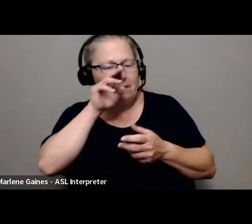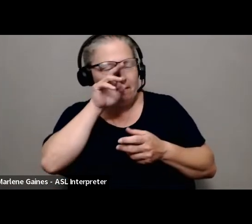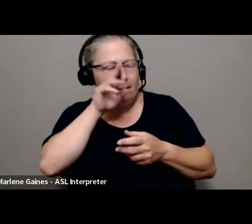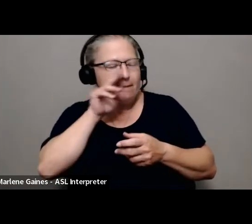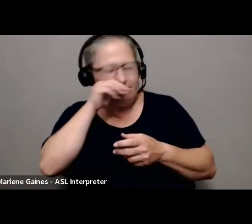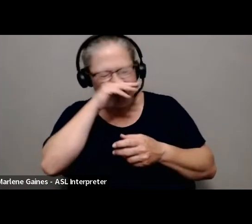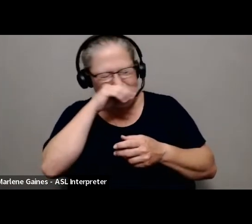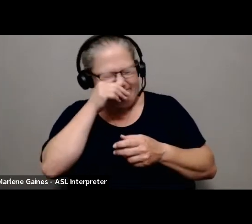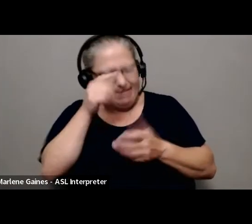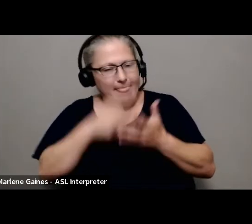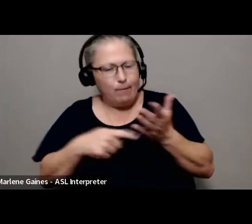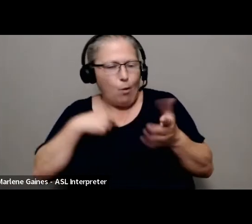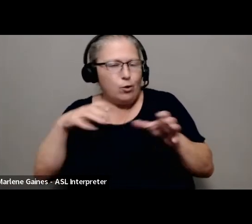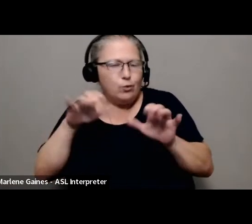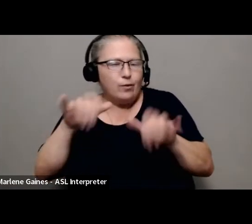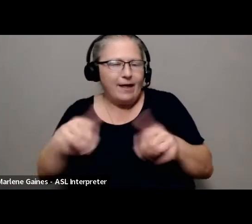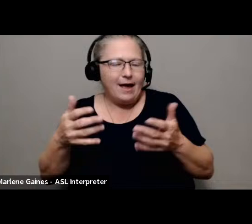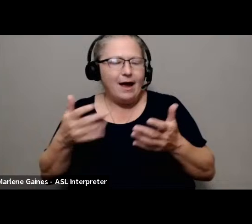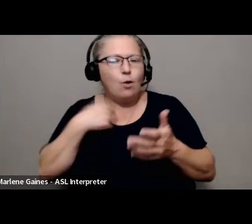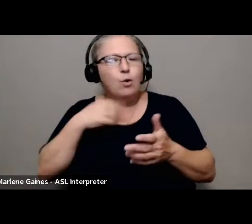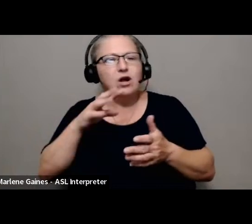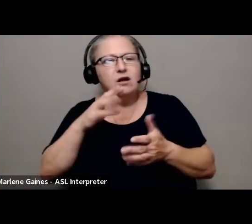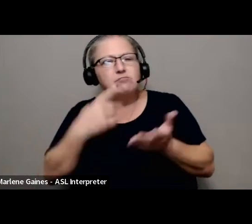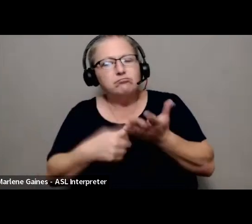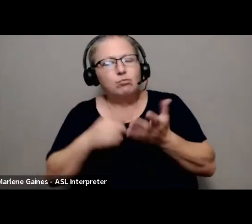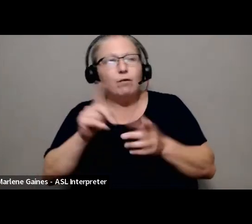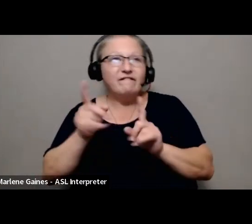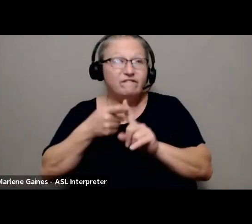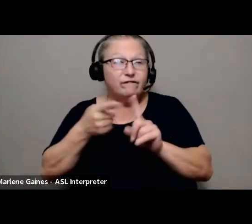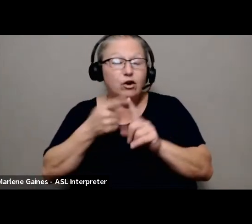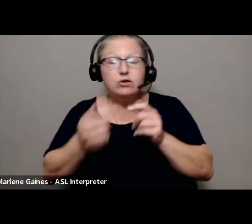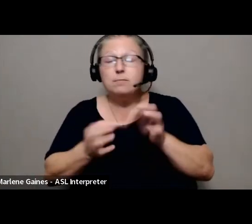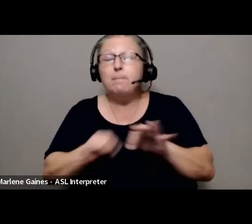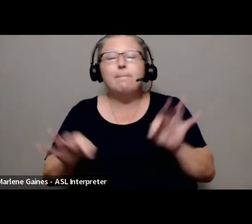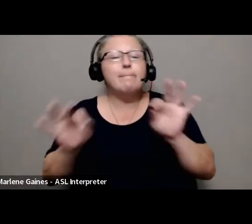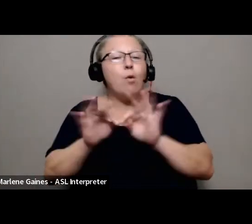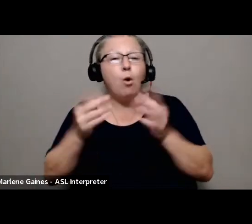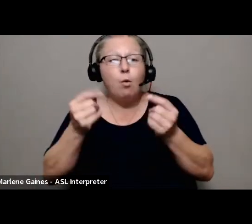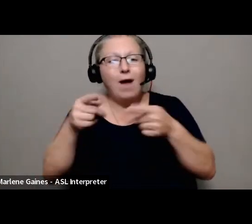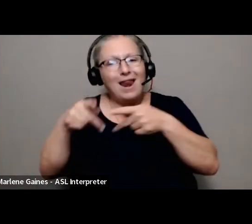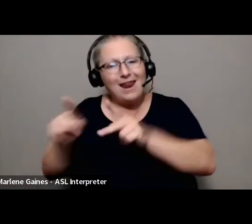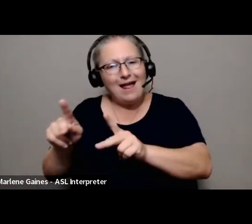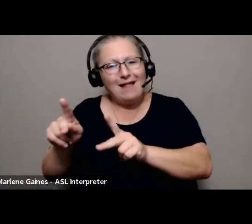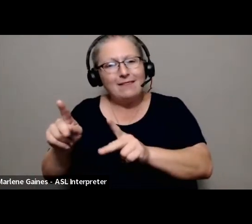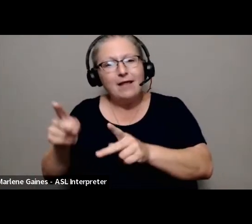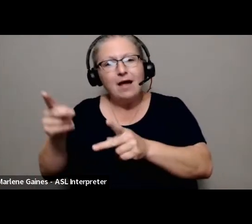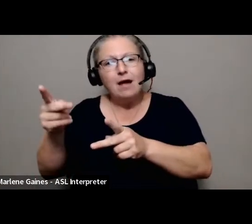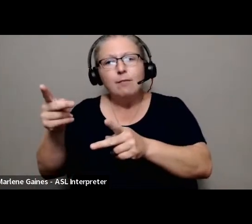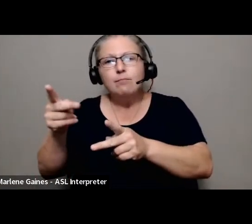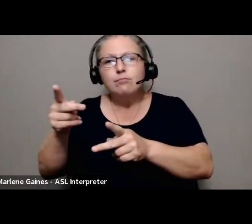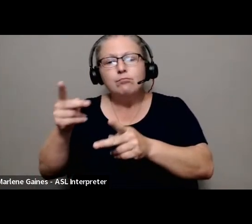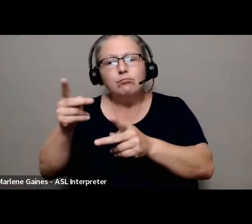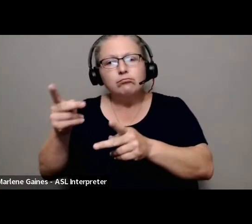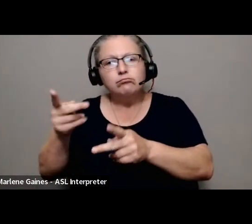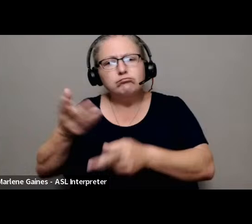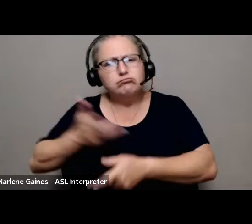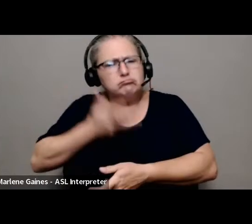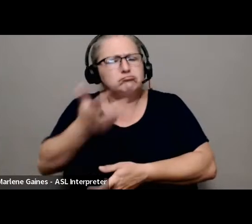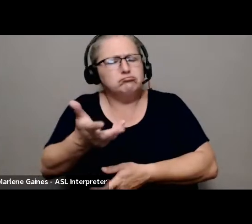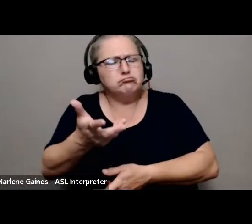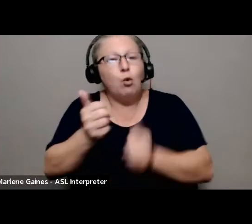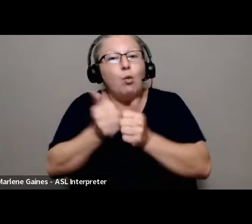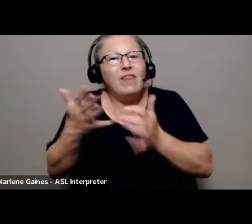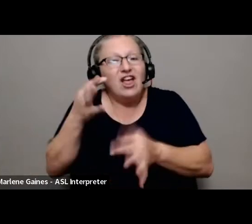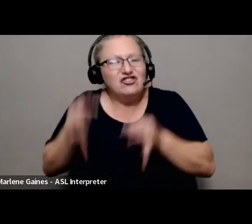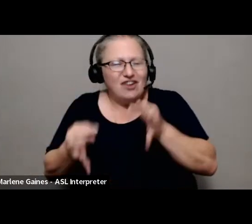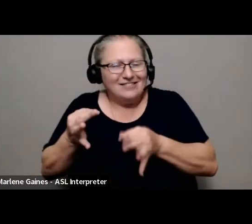doing. So we talk a lot. Well, first, the most important thing is allowing them to tell their story without judgment.